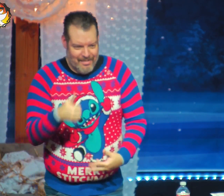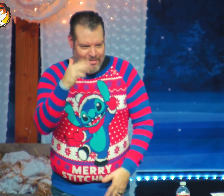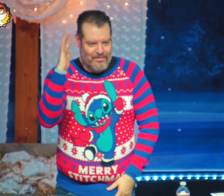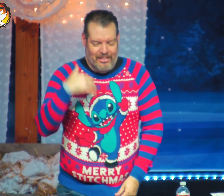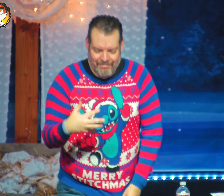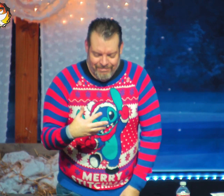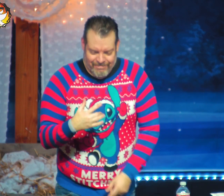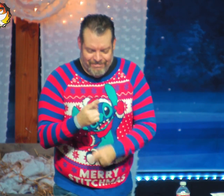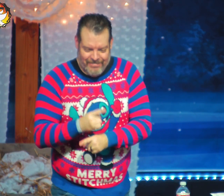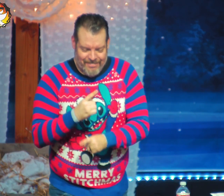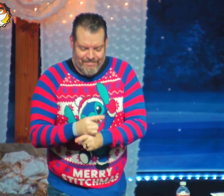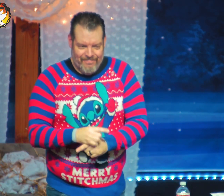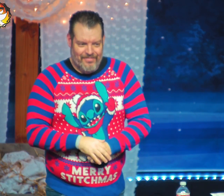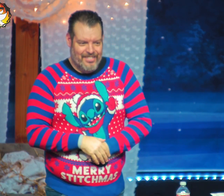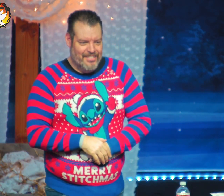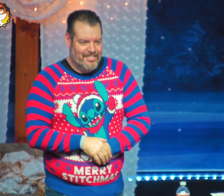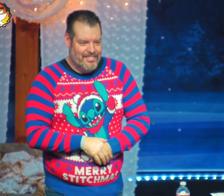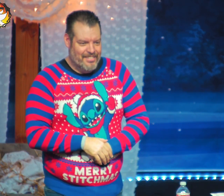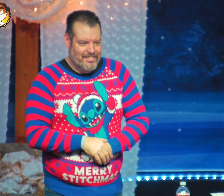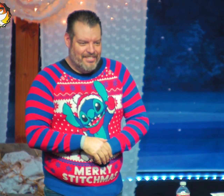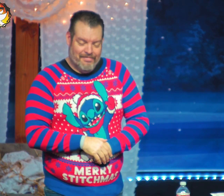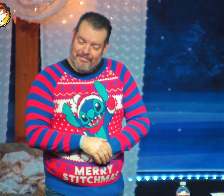Yes. Okay, thank you for the reminder.